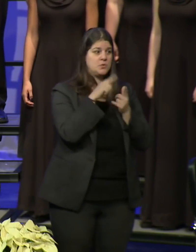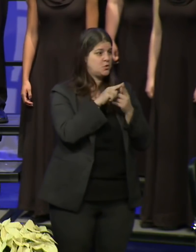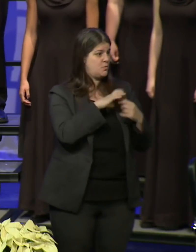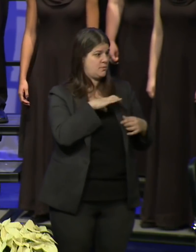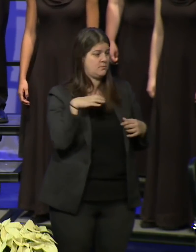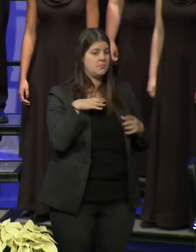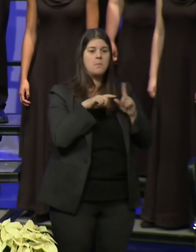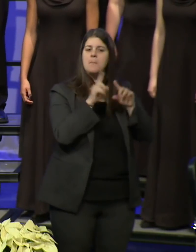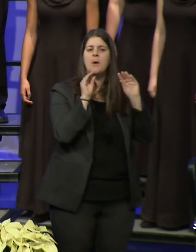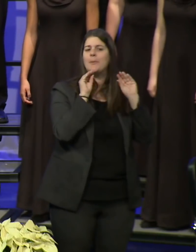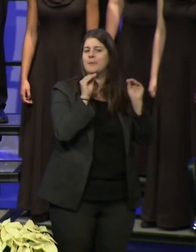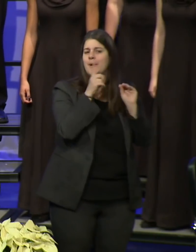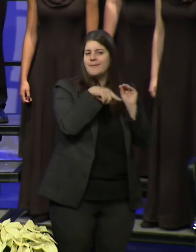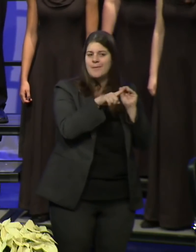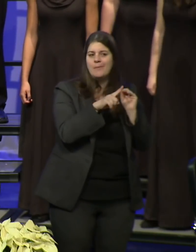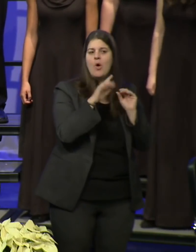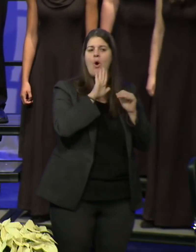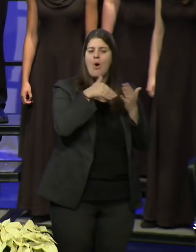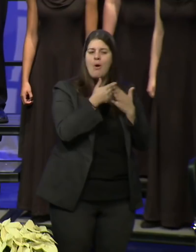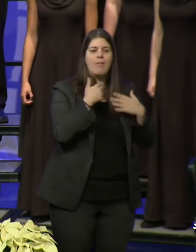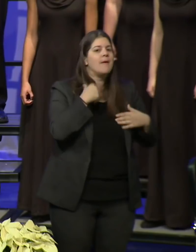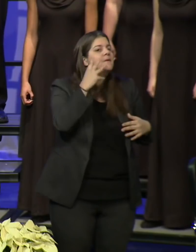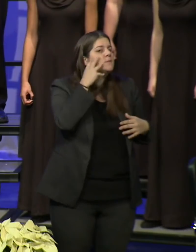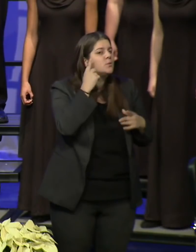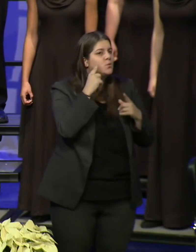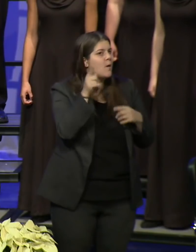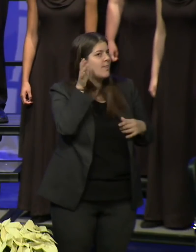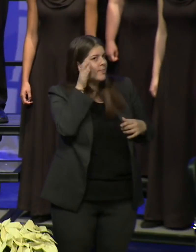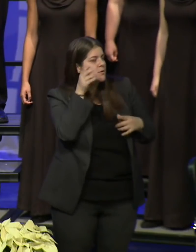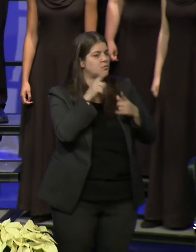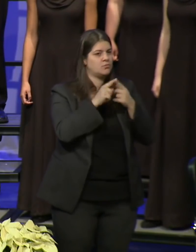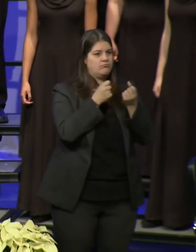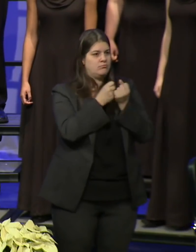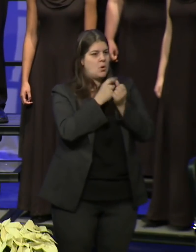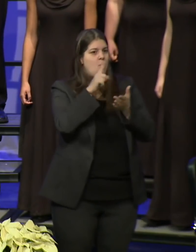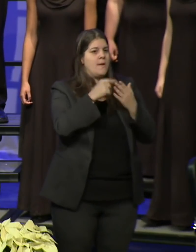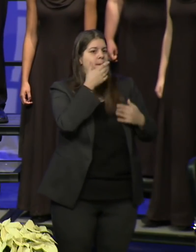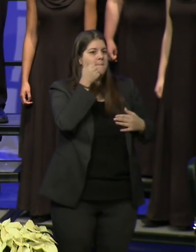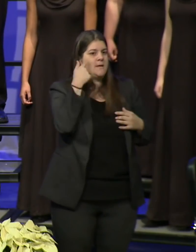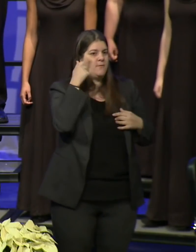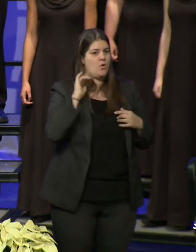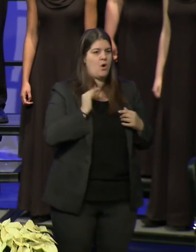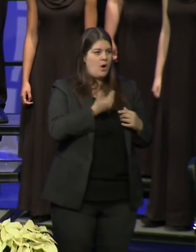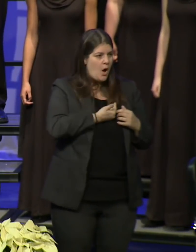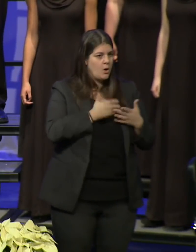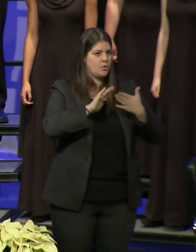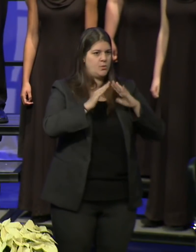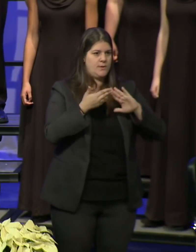to listening to the community and advocating for what is best for our community.